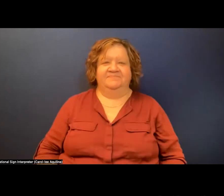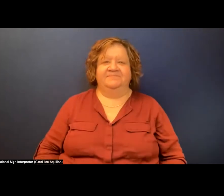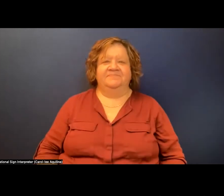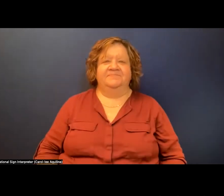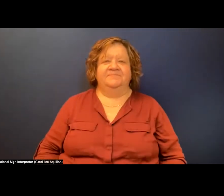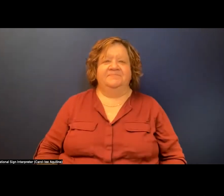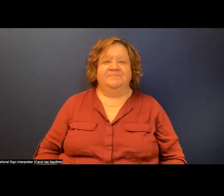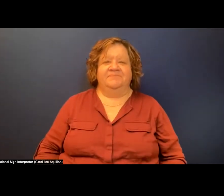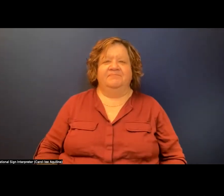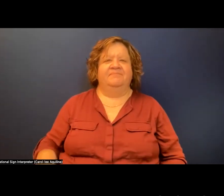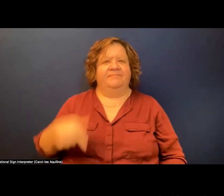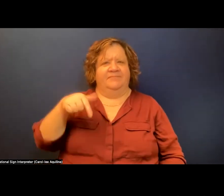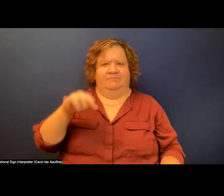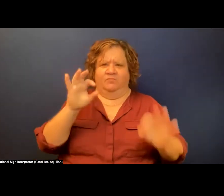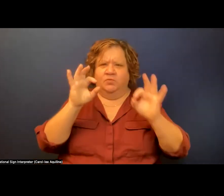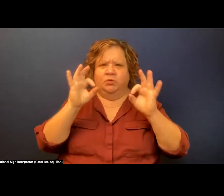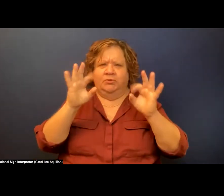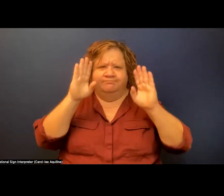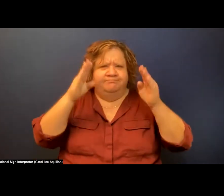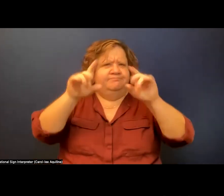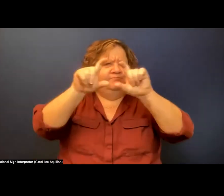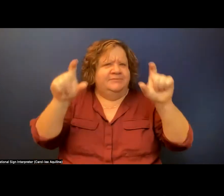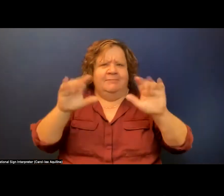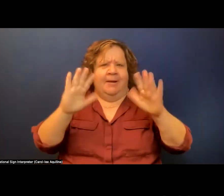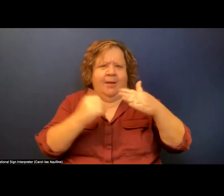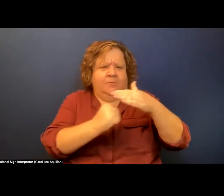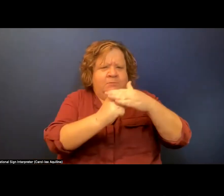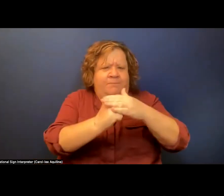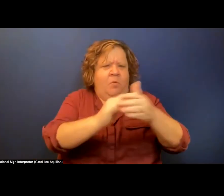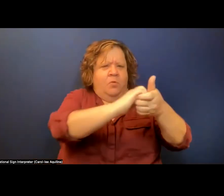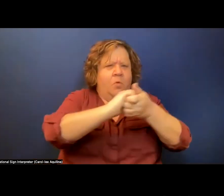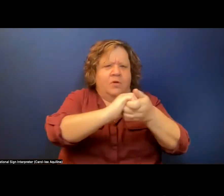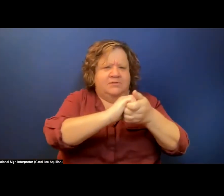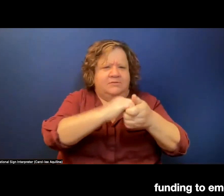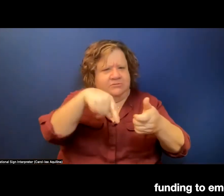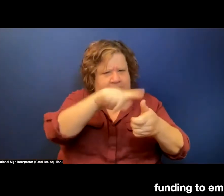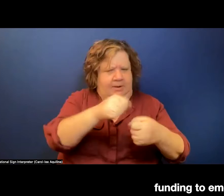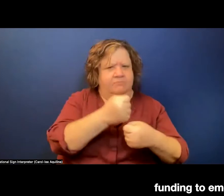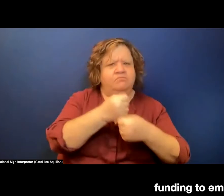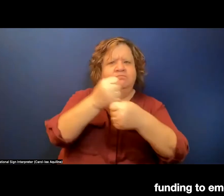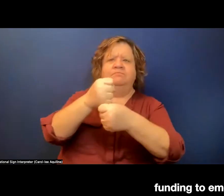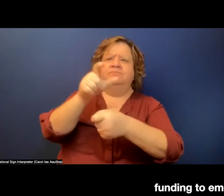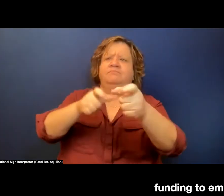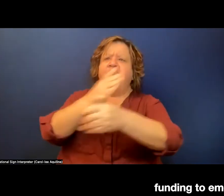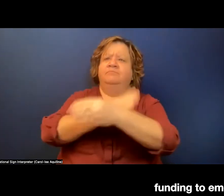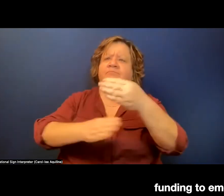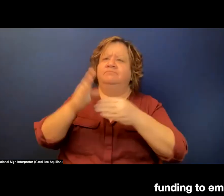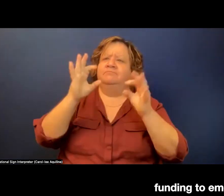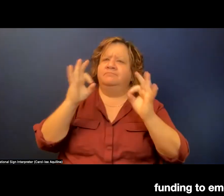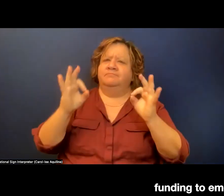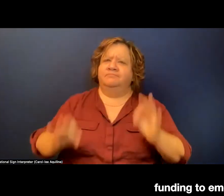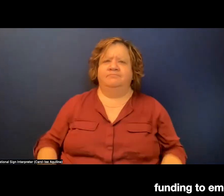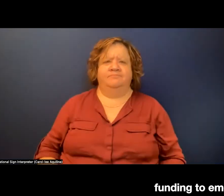organization of persons with disabilities. I might say flexible funding